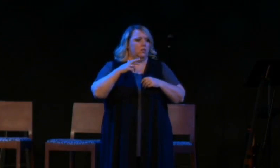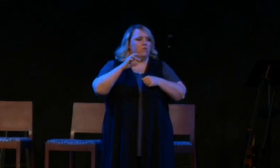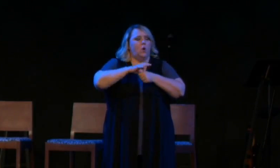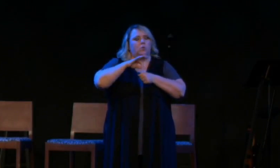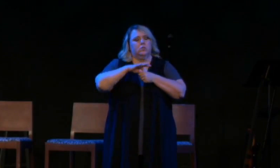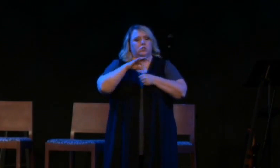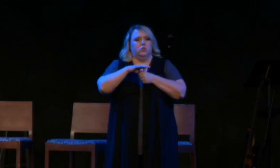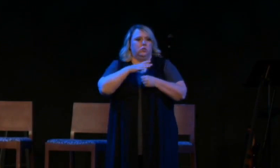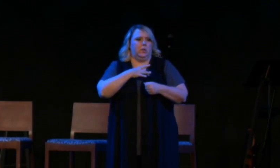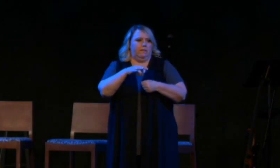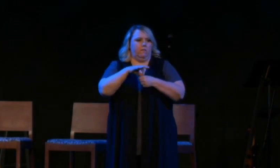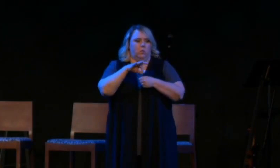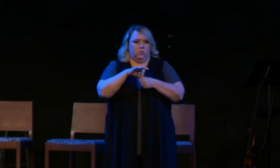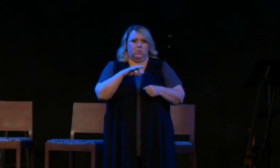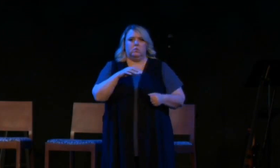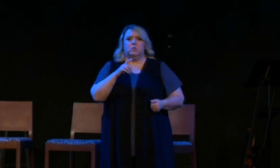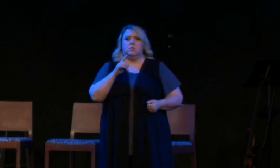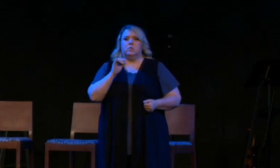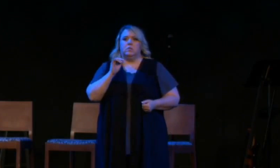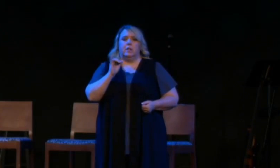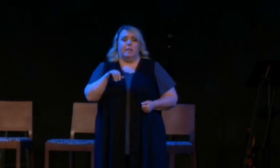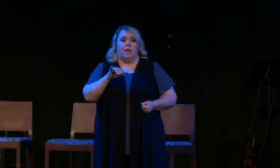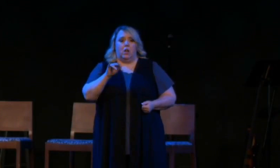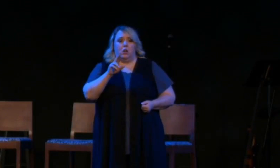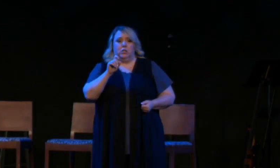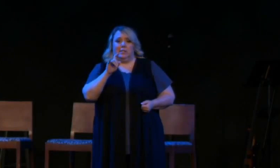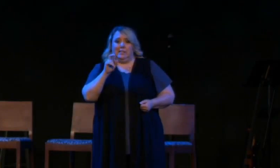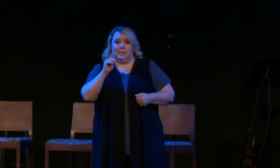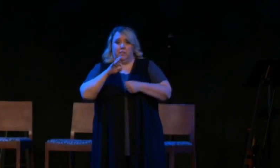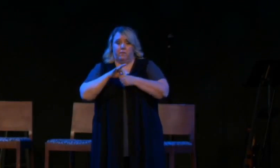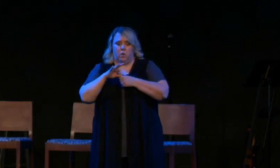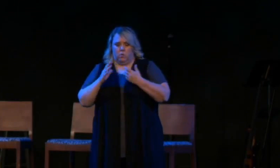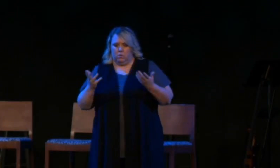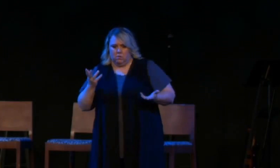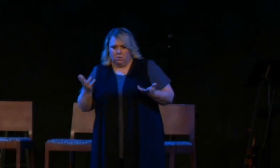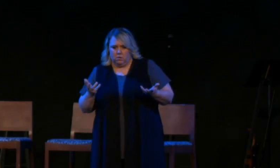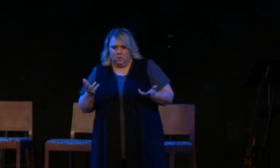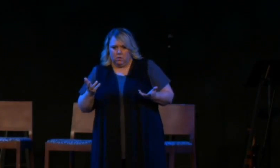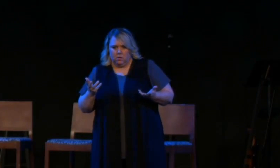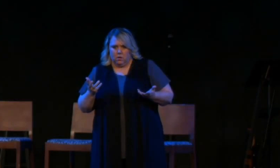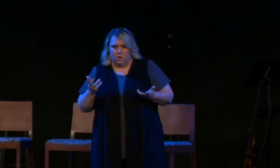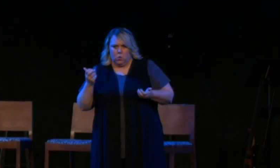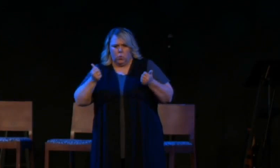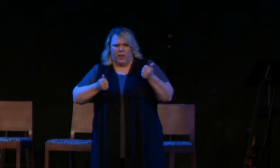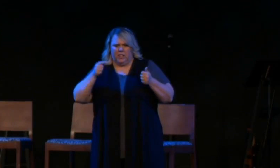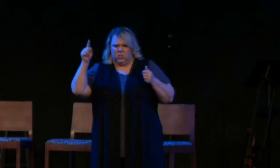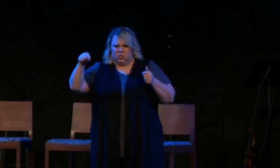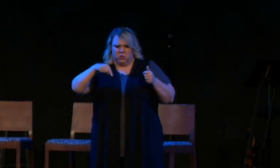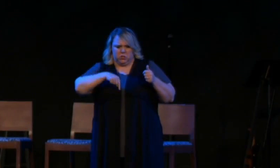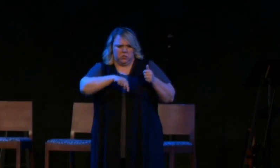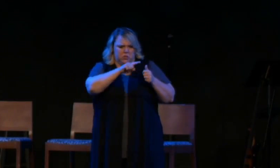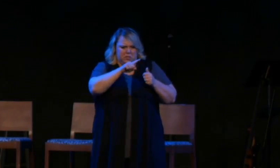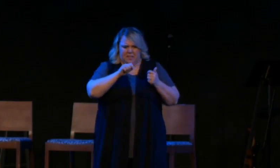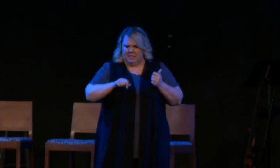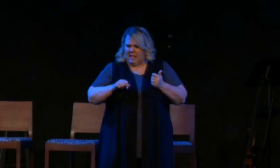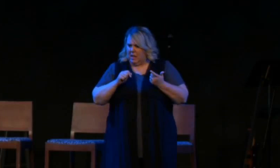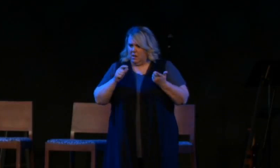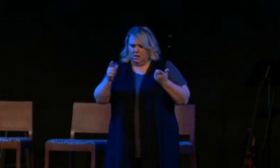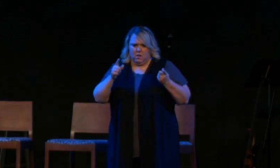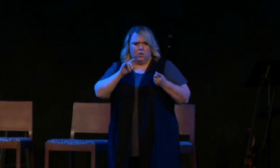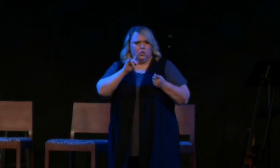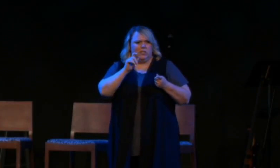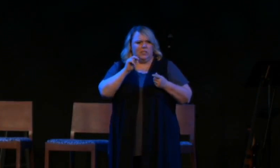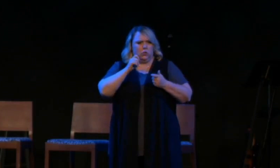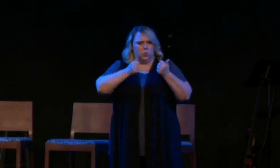church that lets the jurisdiction vote where to be. Which of the three branches will this jurisdiction land